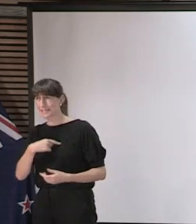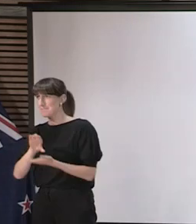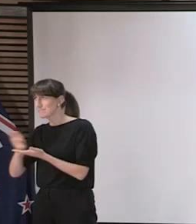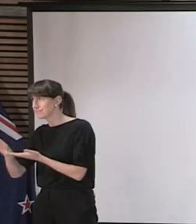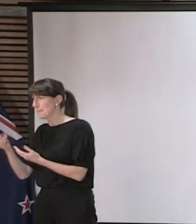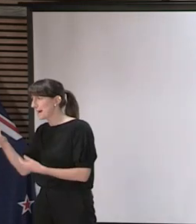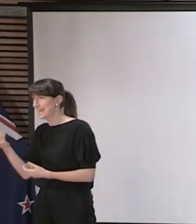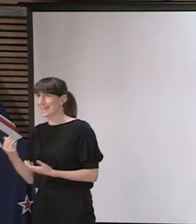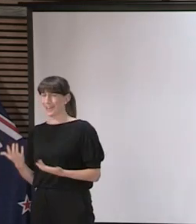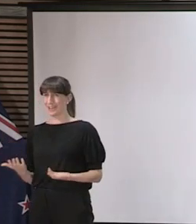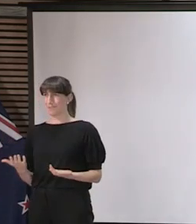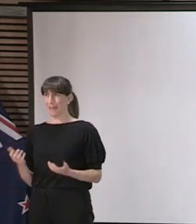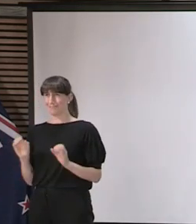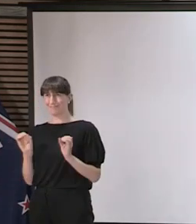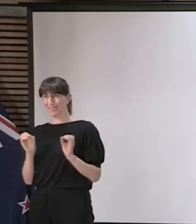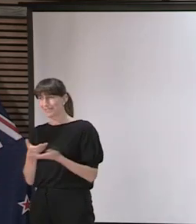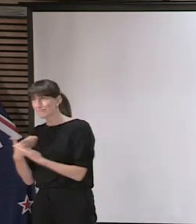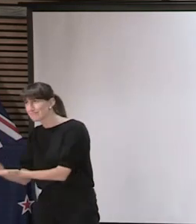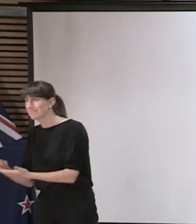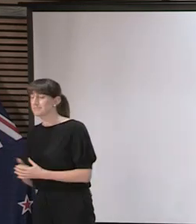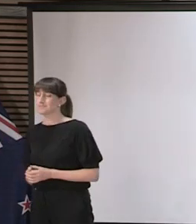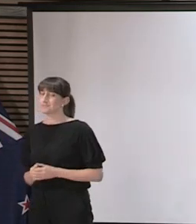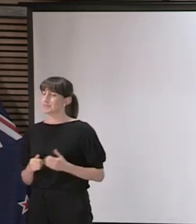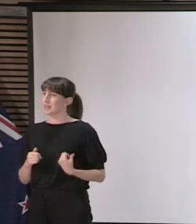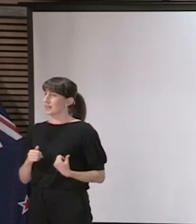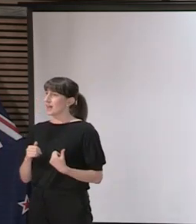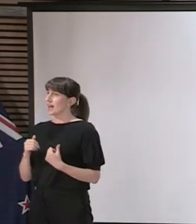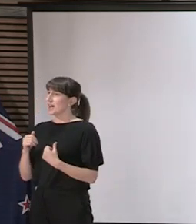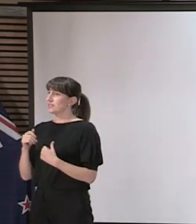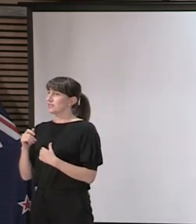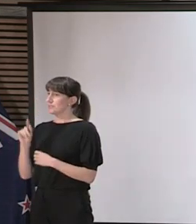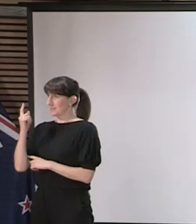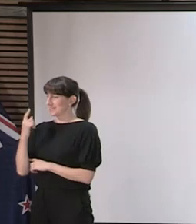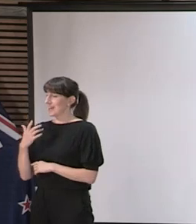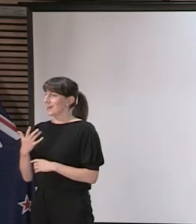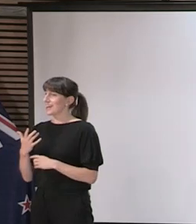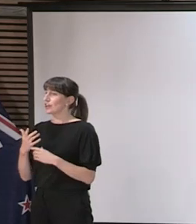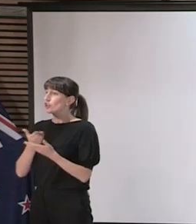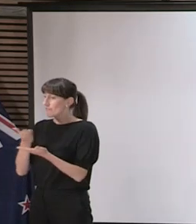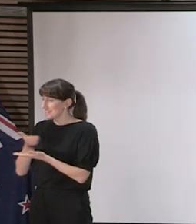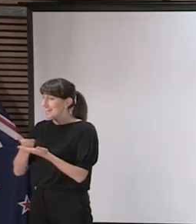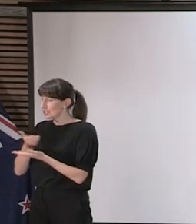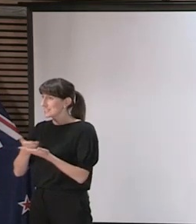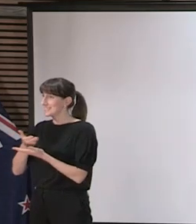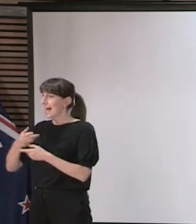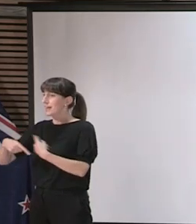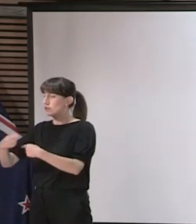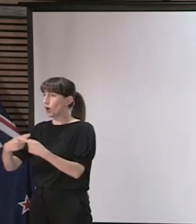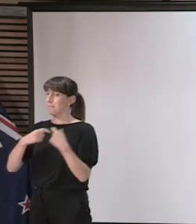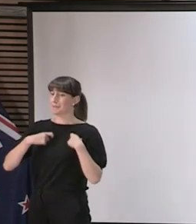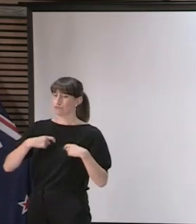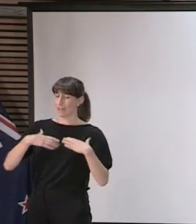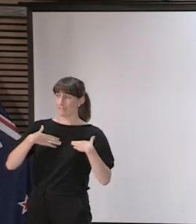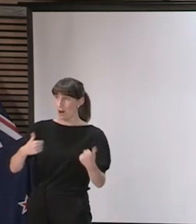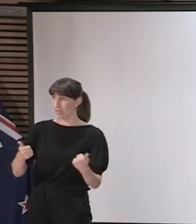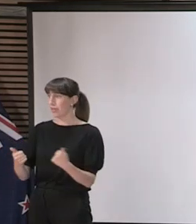has just said, the conversations between general practitioners and the Minister of Health is continuing. So my advice to them